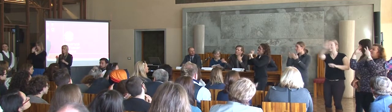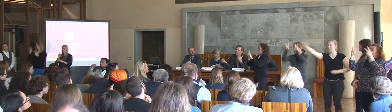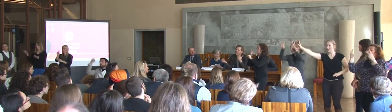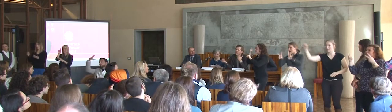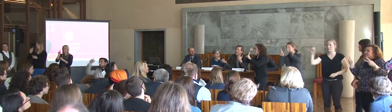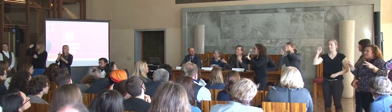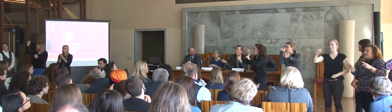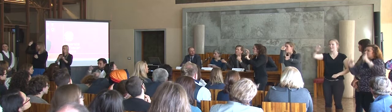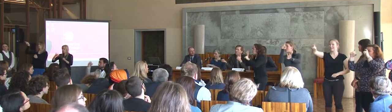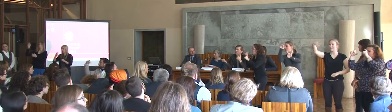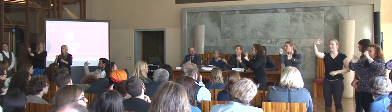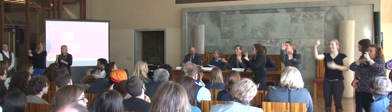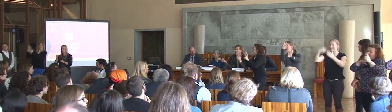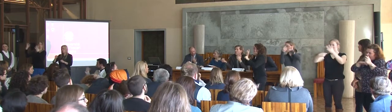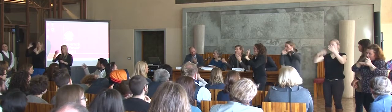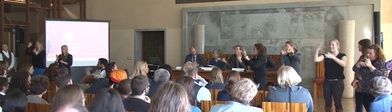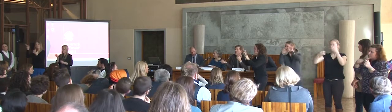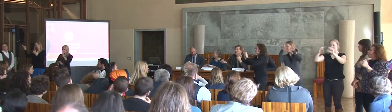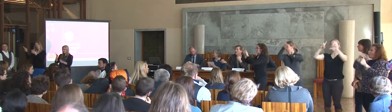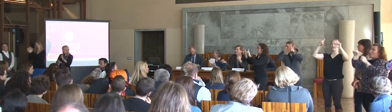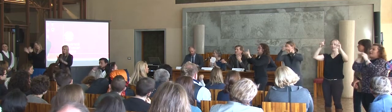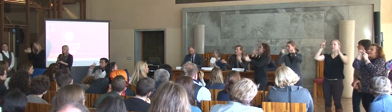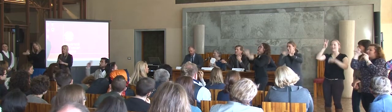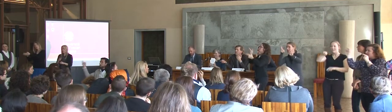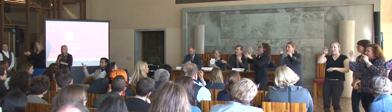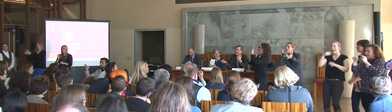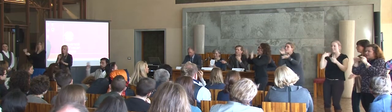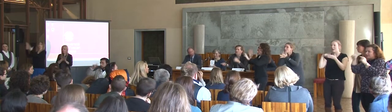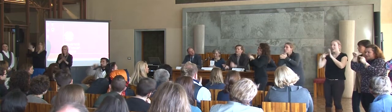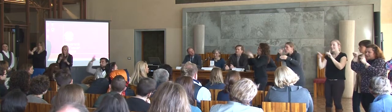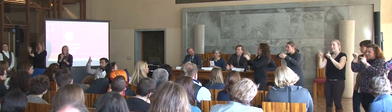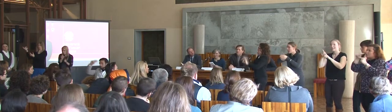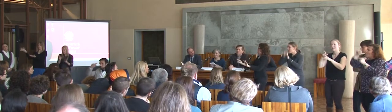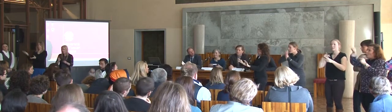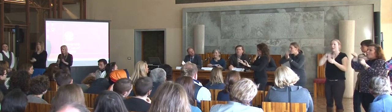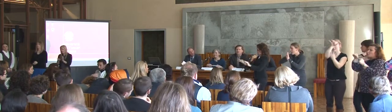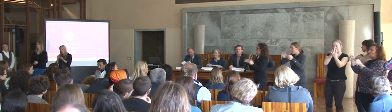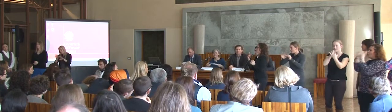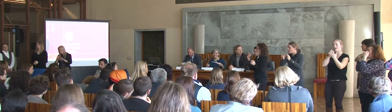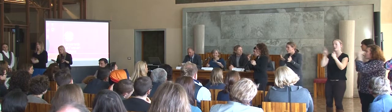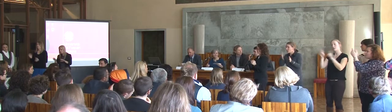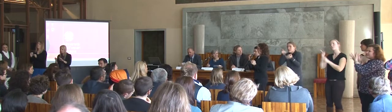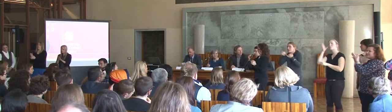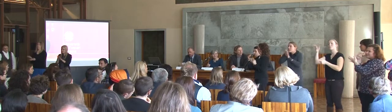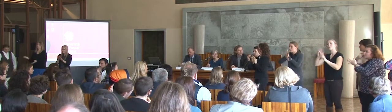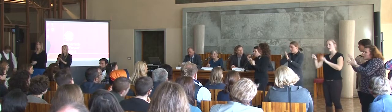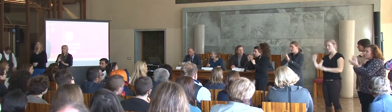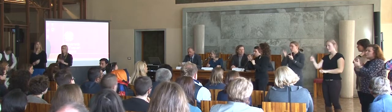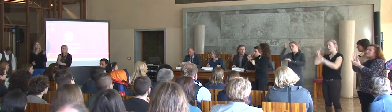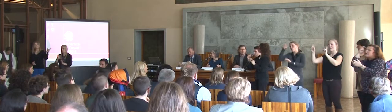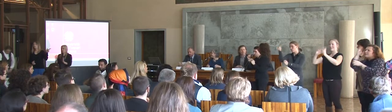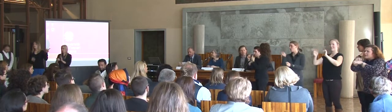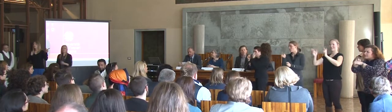get information in sign language or the word, how it's signed. So it's it's a possible. And